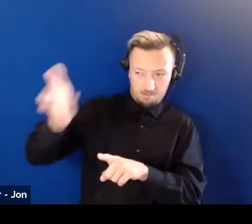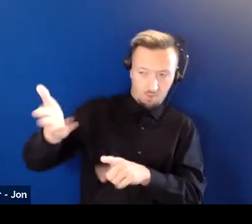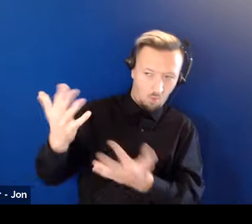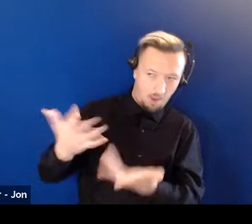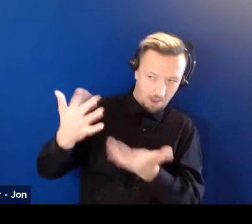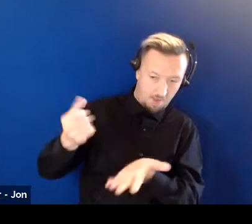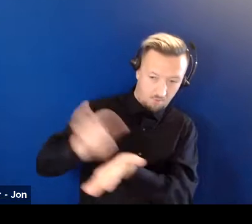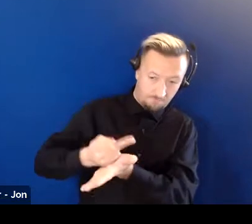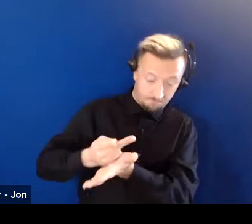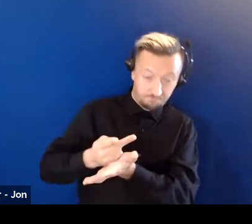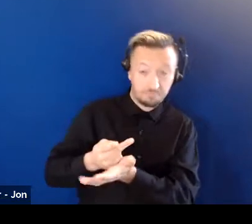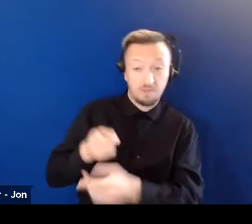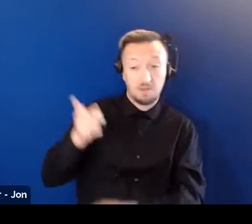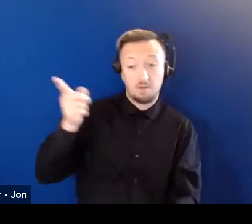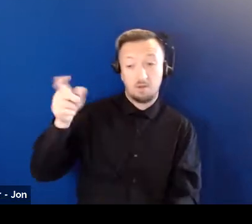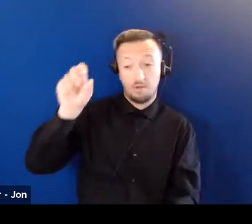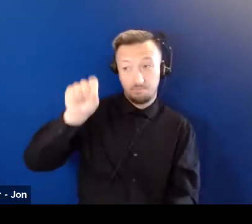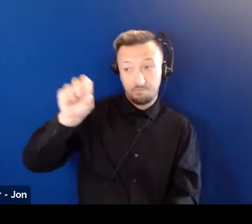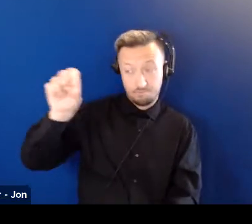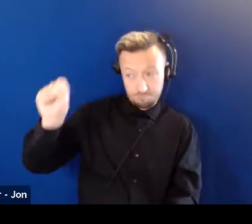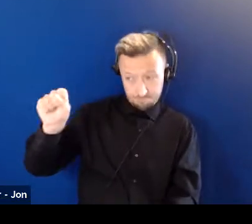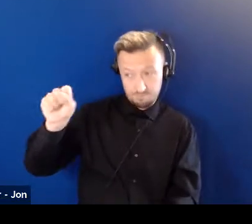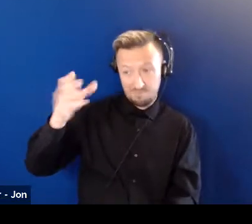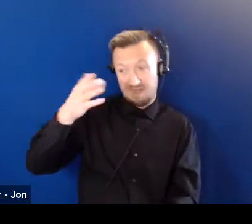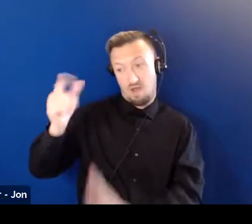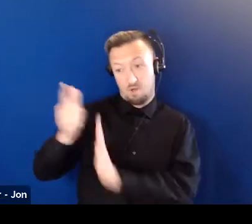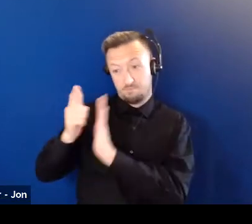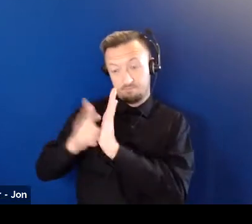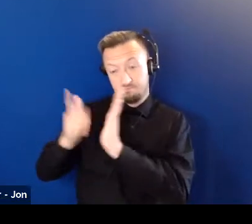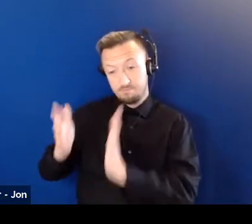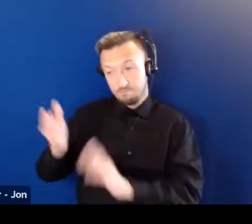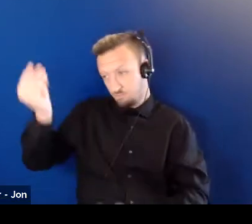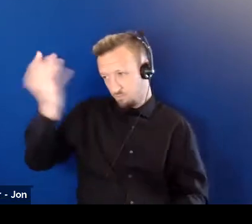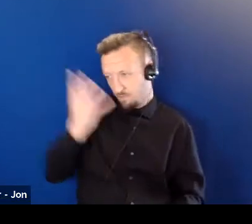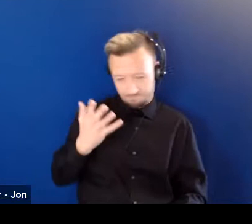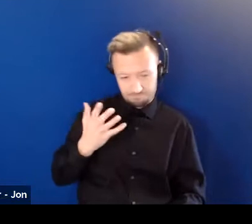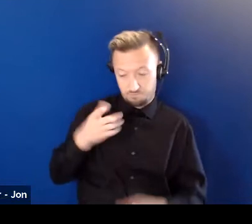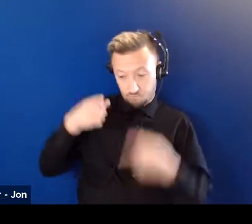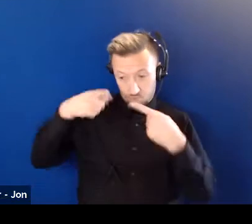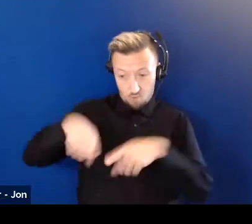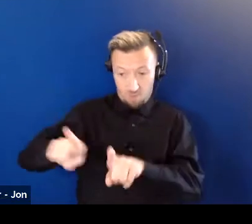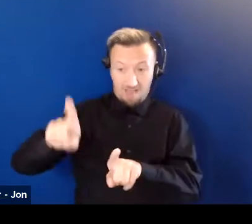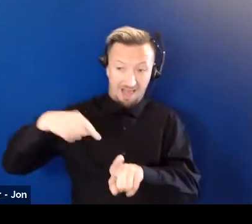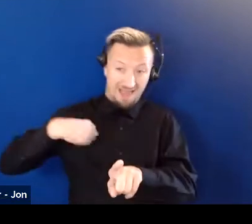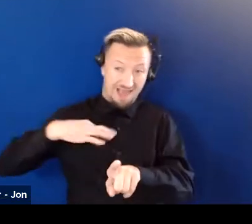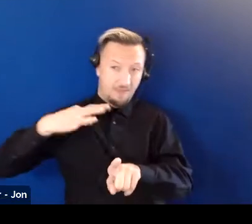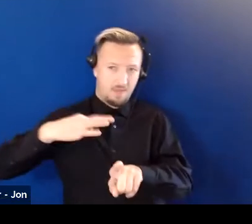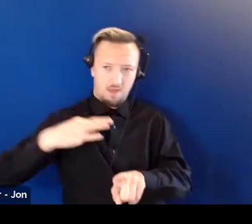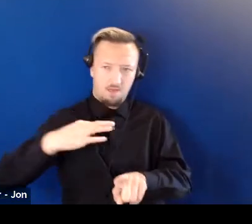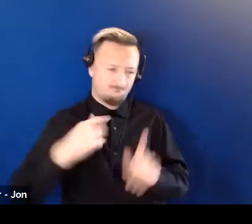by Social Security Administration and my attorney that I could not work at all during the application